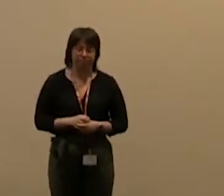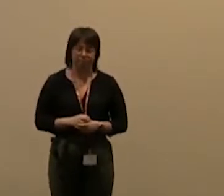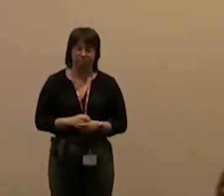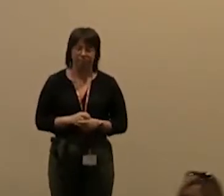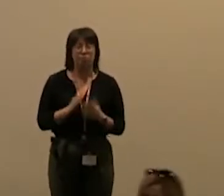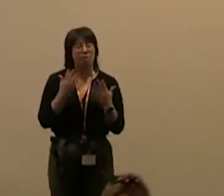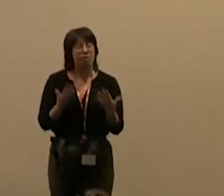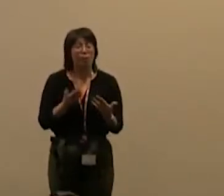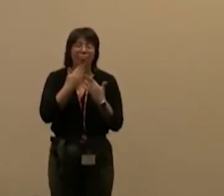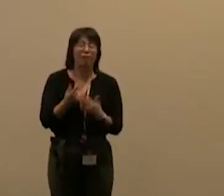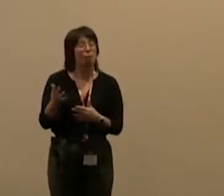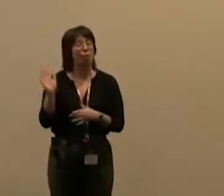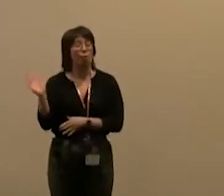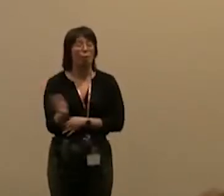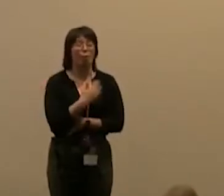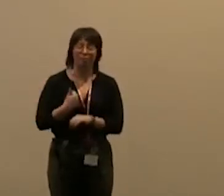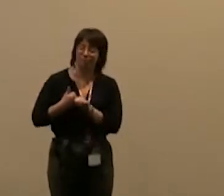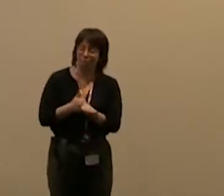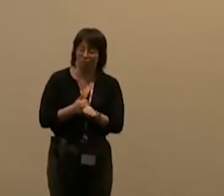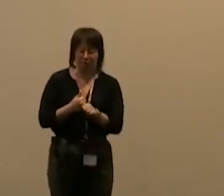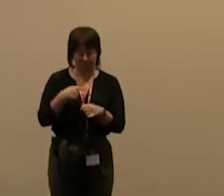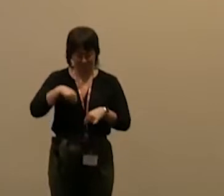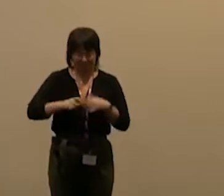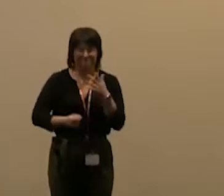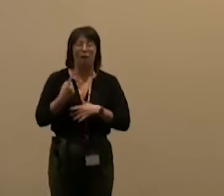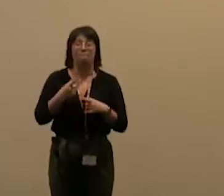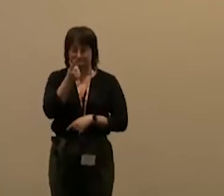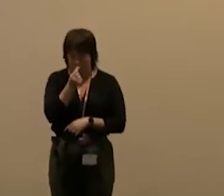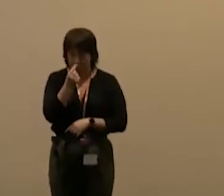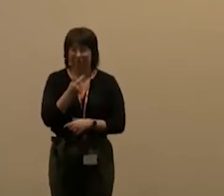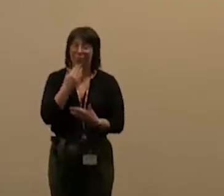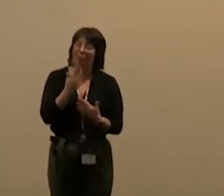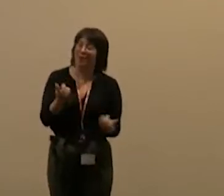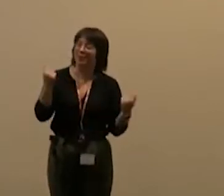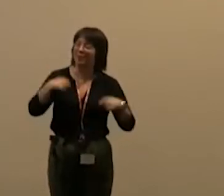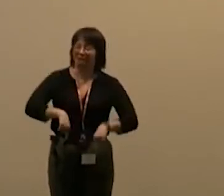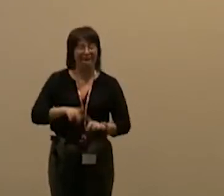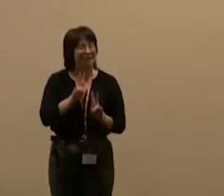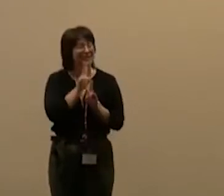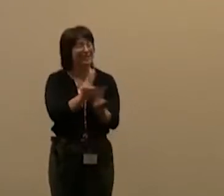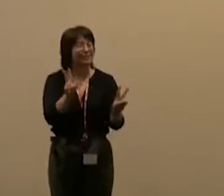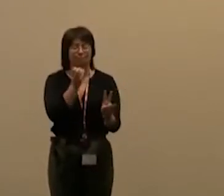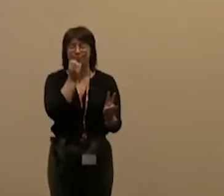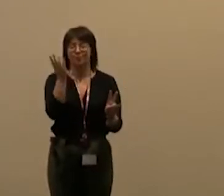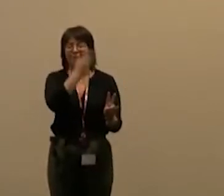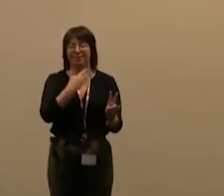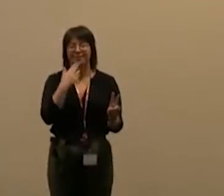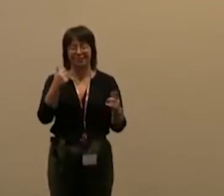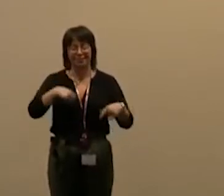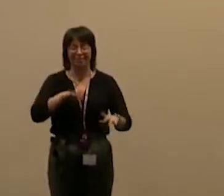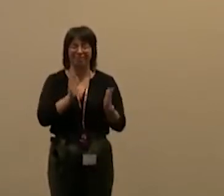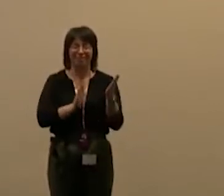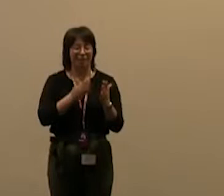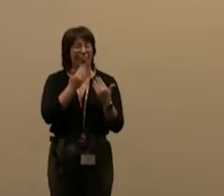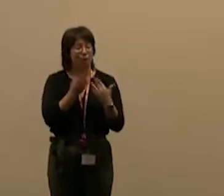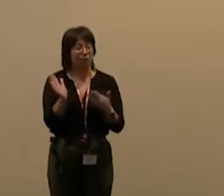Of course, thank you to all of our sponsors for making this event possible. So happy to be here, to see you, all of your wonderful faces in person. So thank